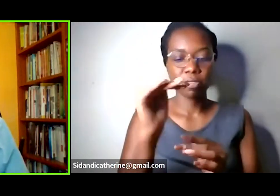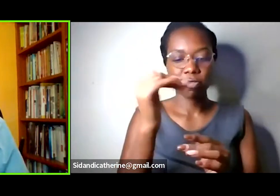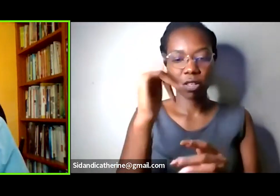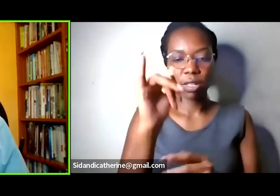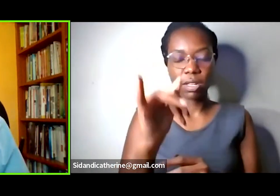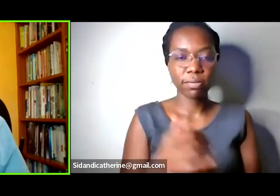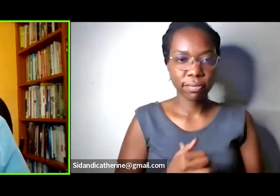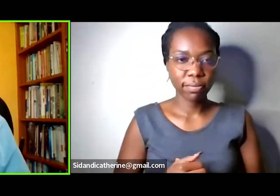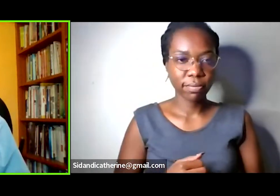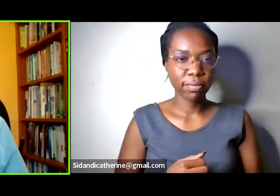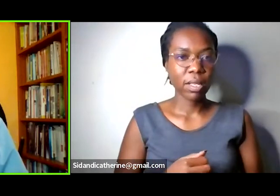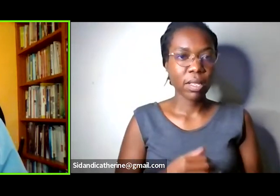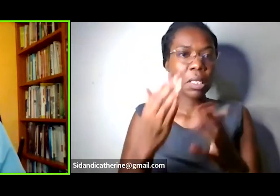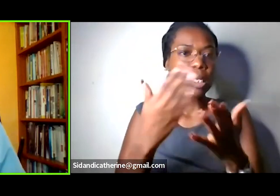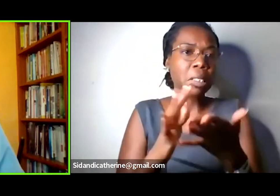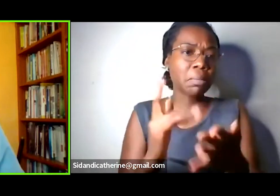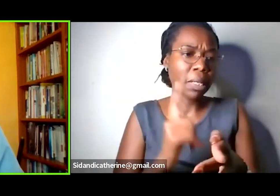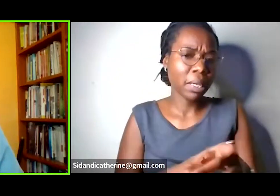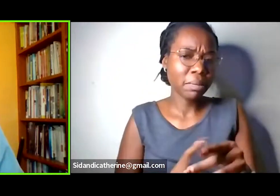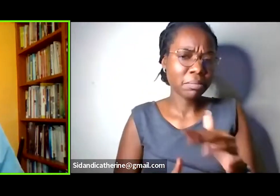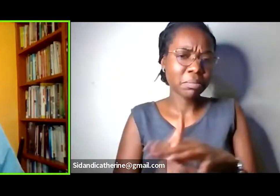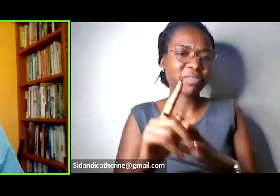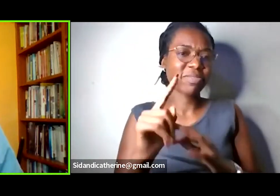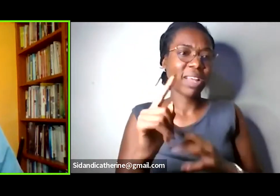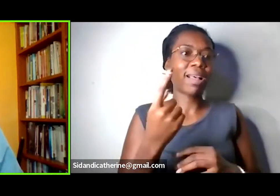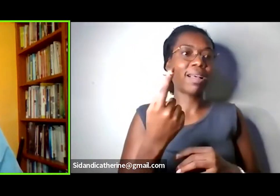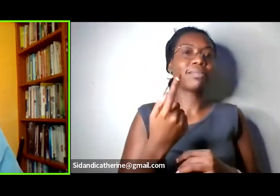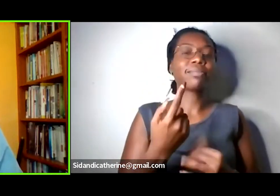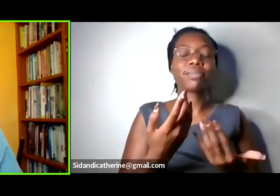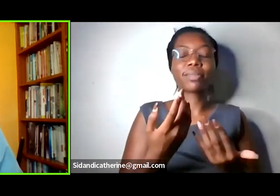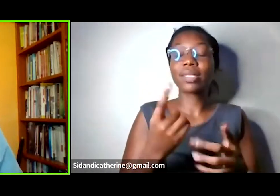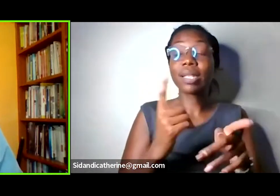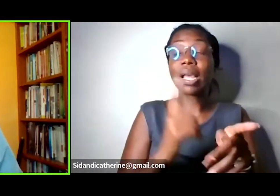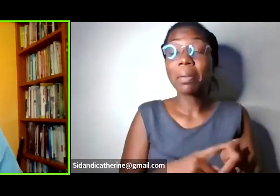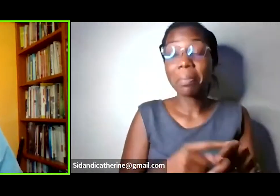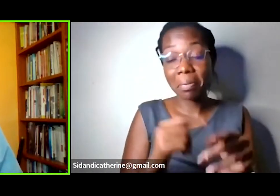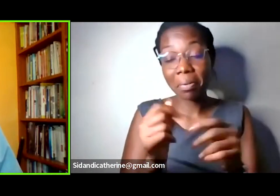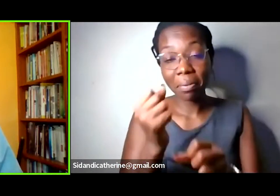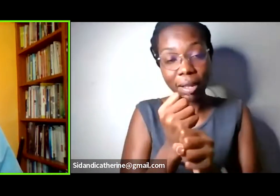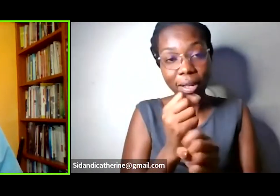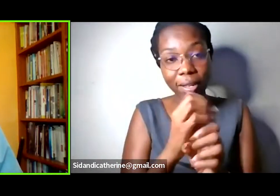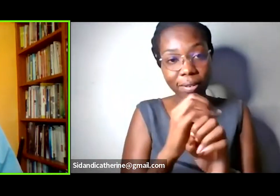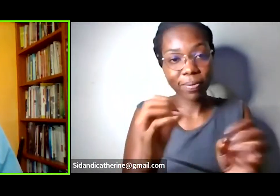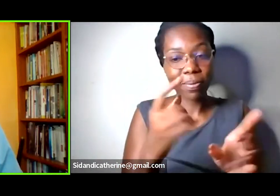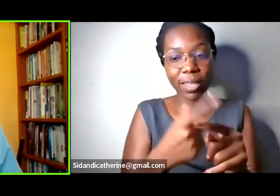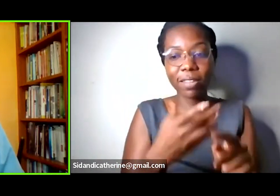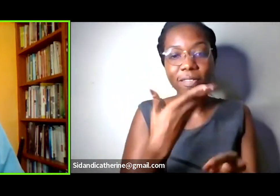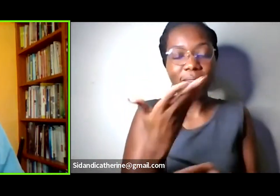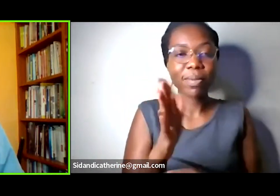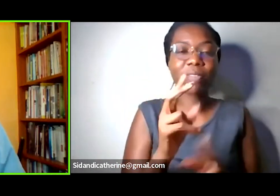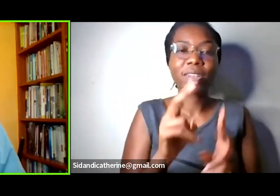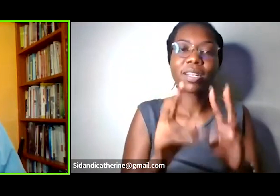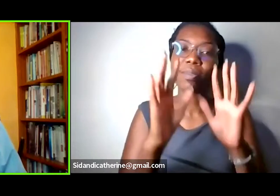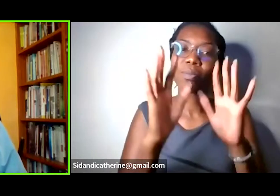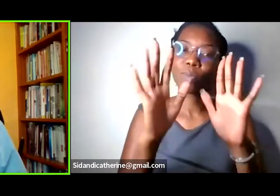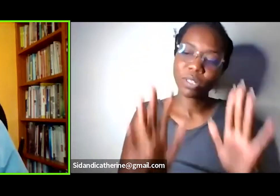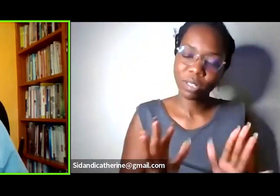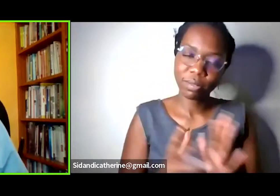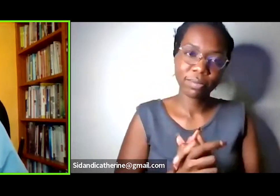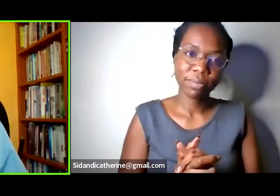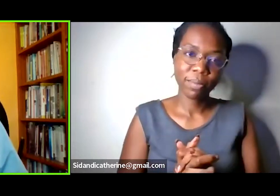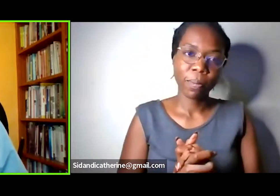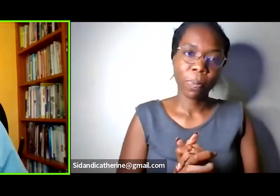apply, but with a slight twist in terms of making them fit in a B2B scenario. But